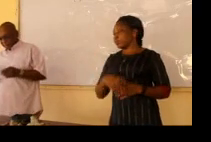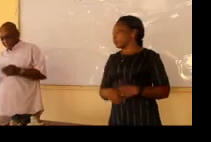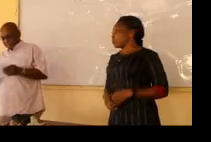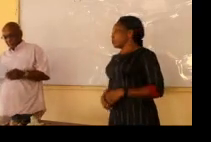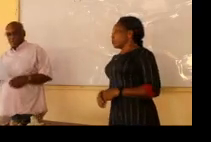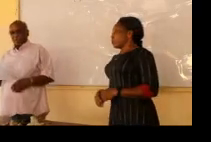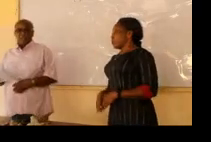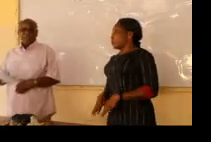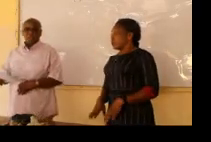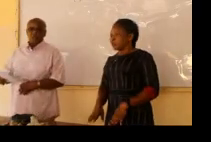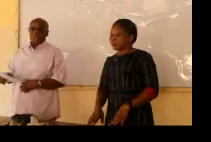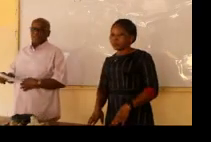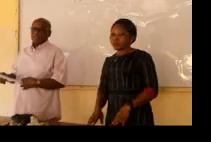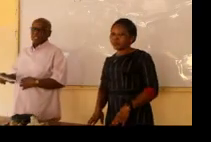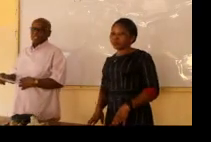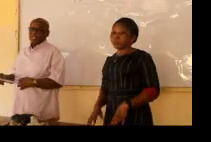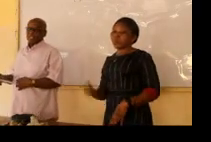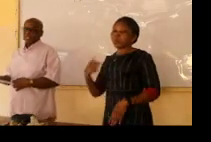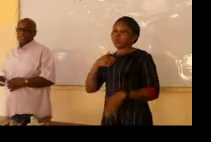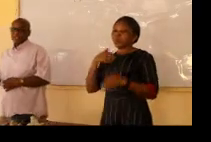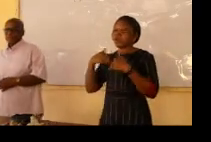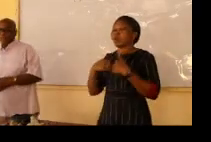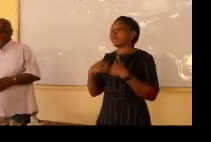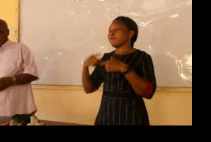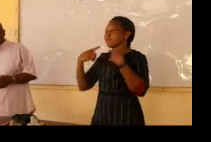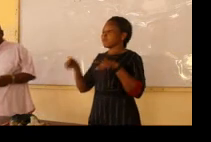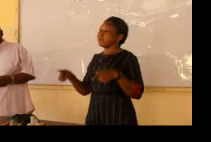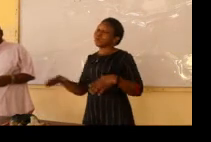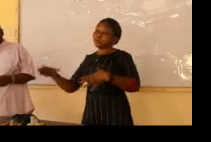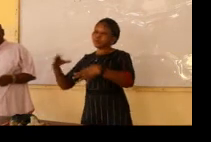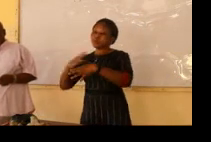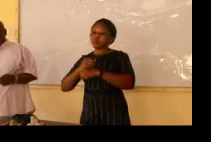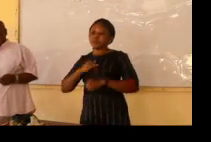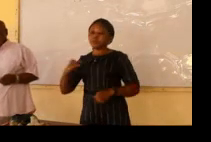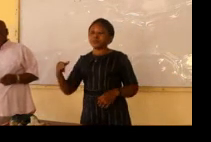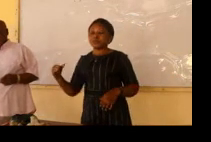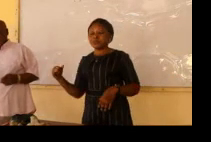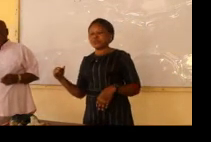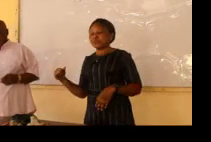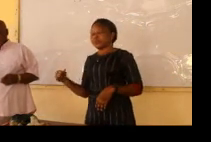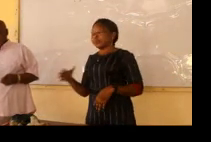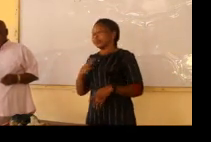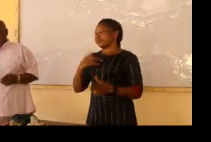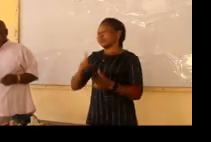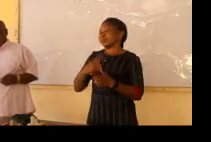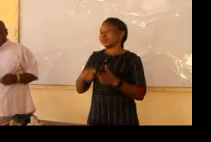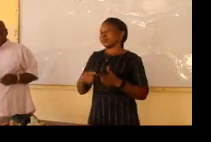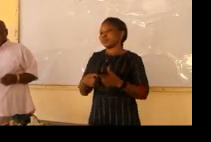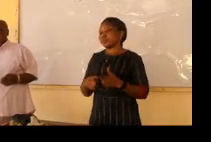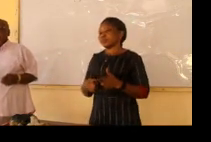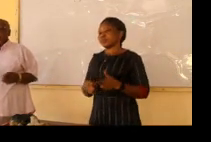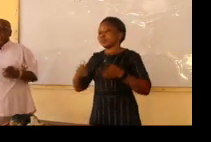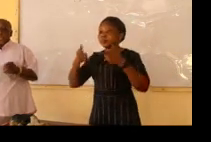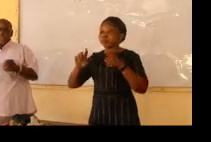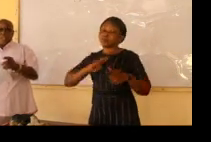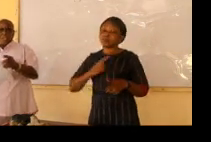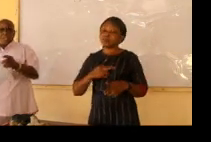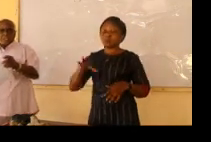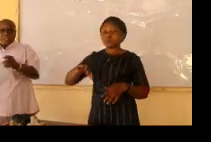Okay? So we have finished the summary, and then let's